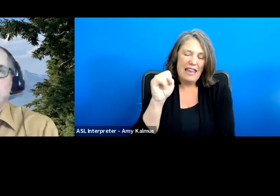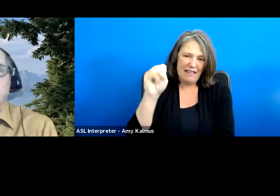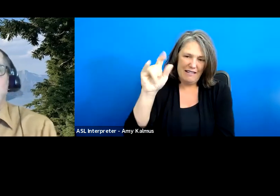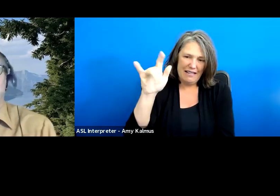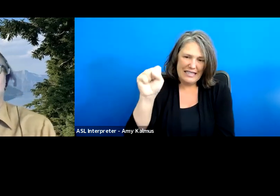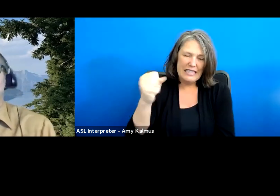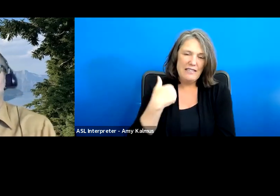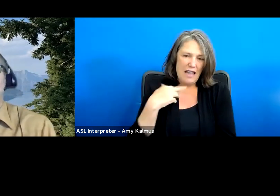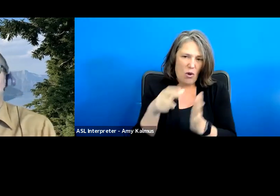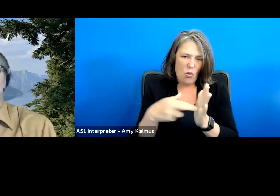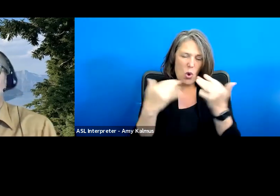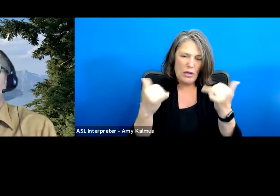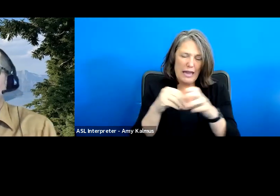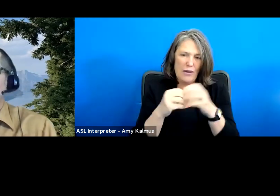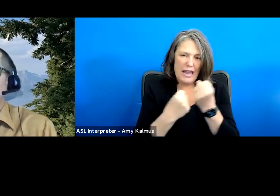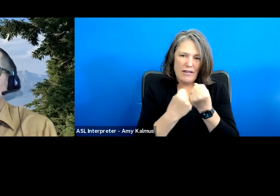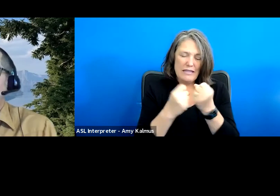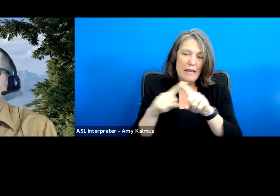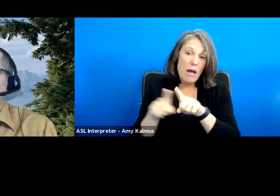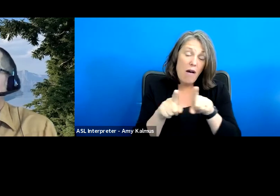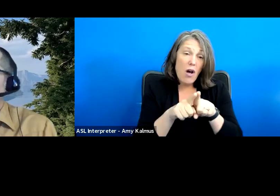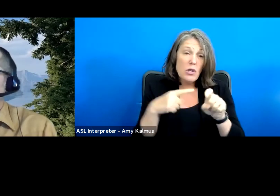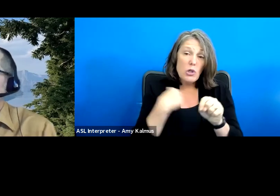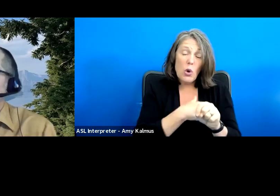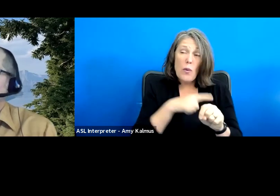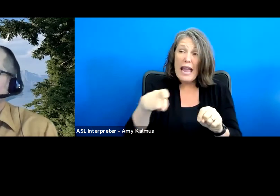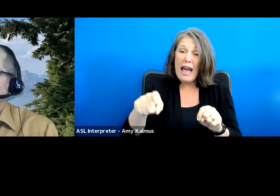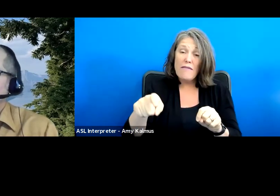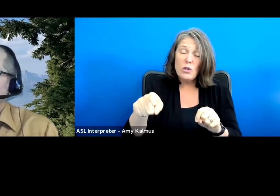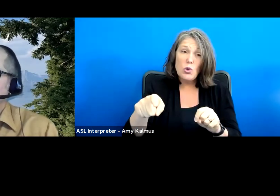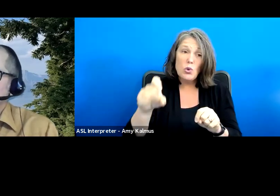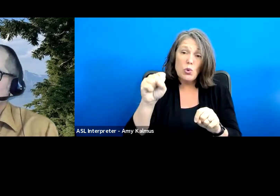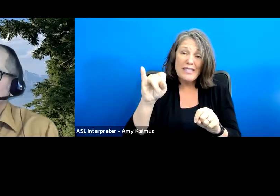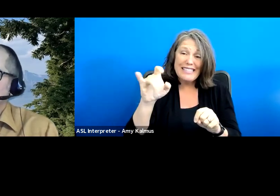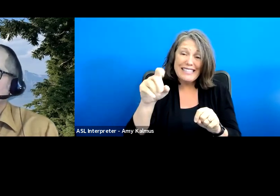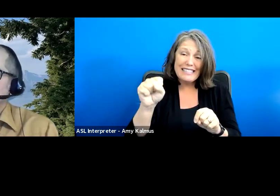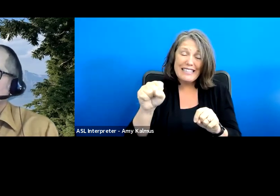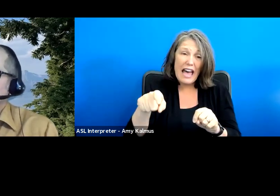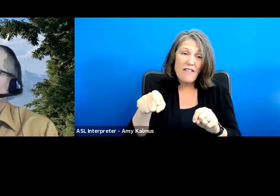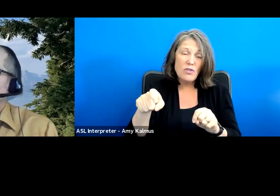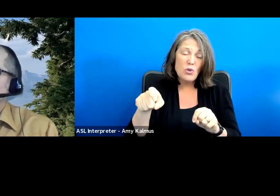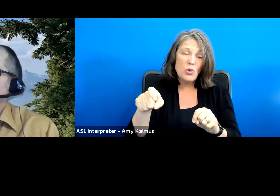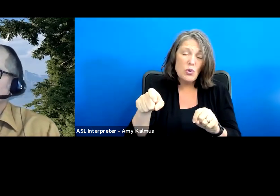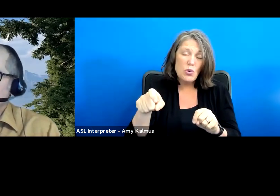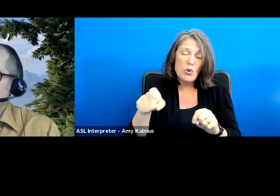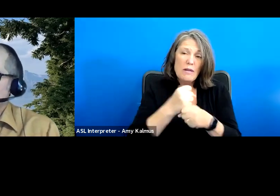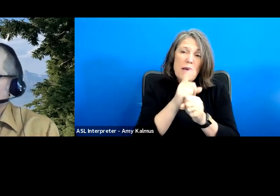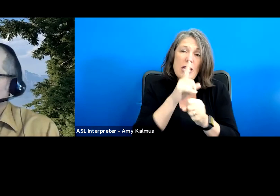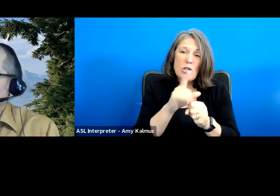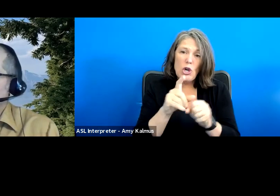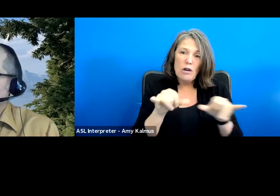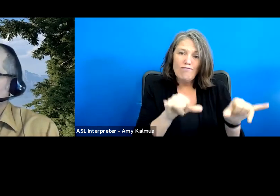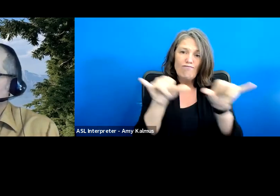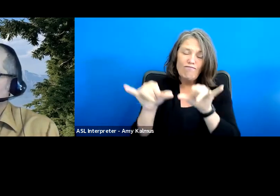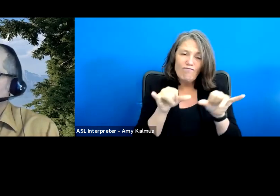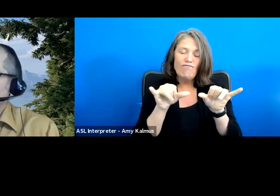now, but we also SILCs have to make sure that they're on the same page with